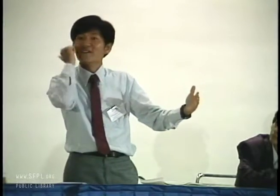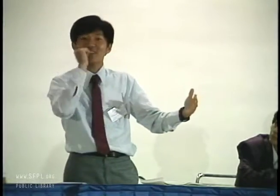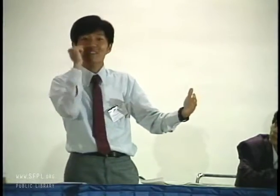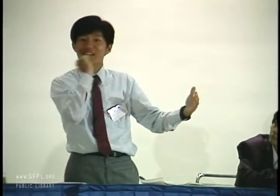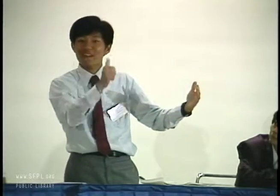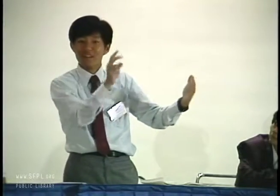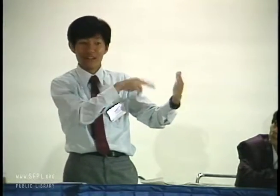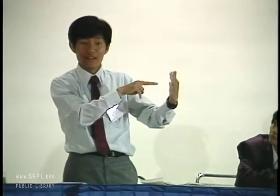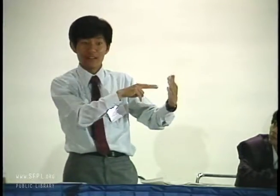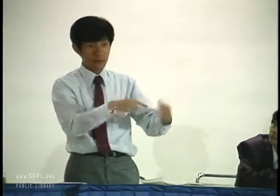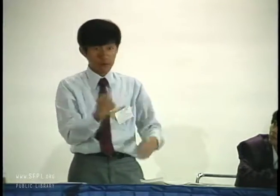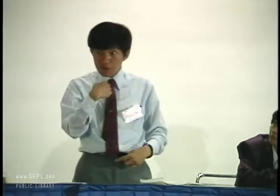every day.